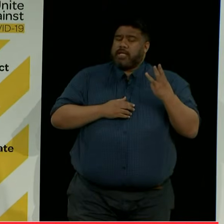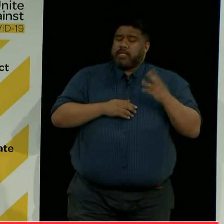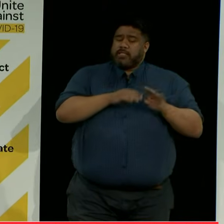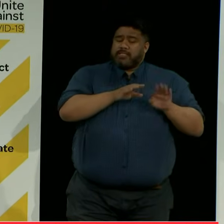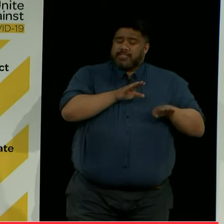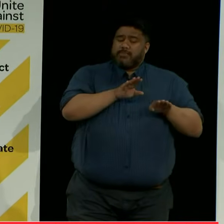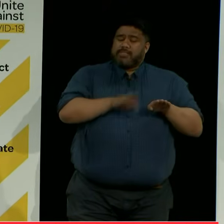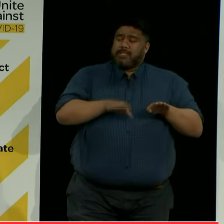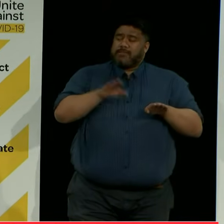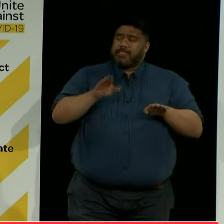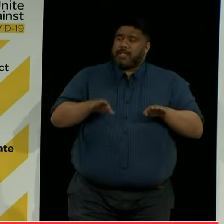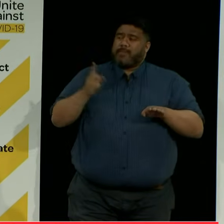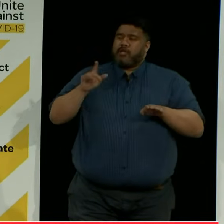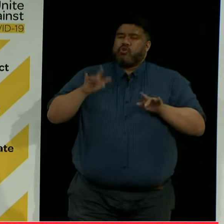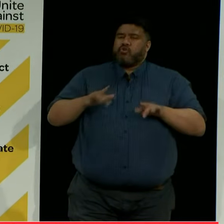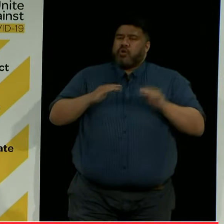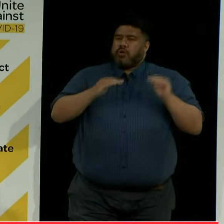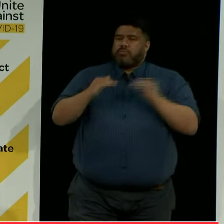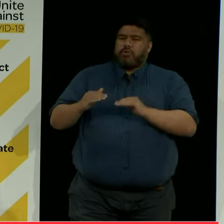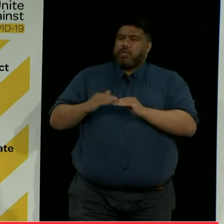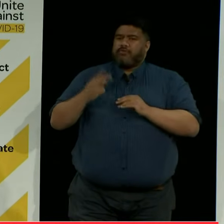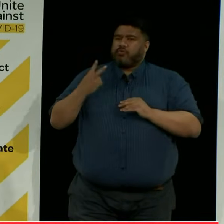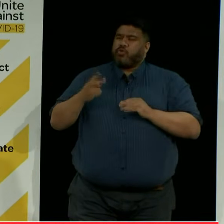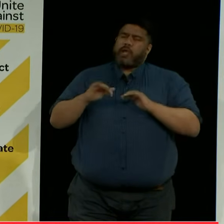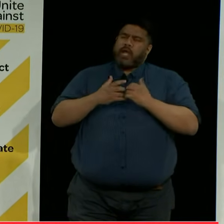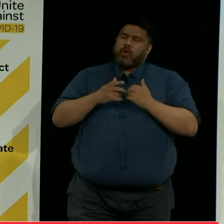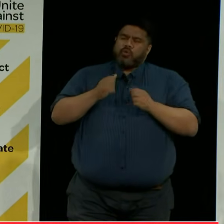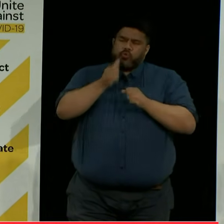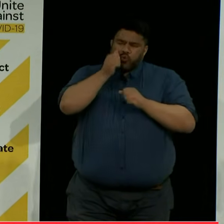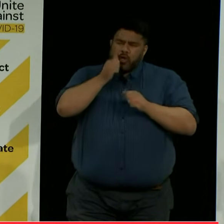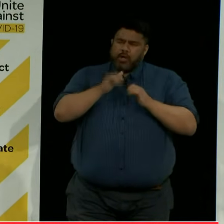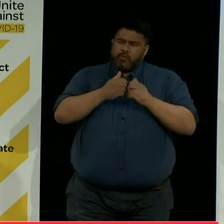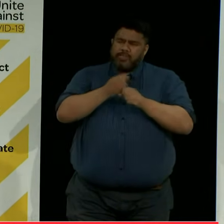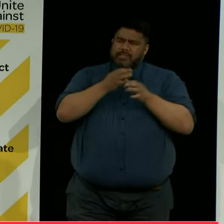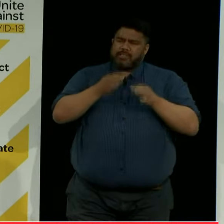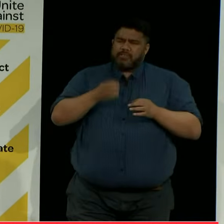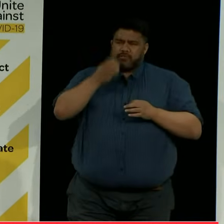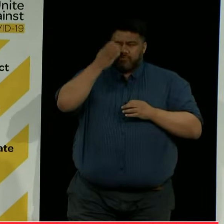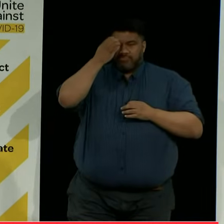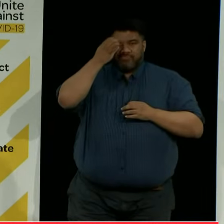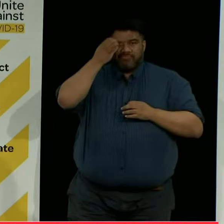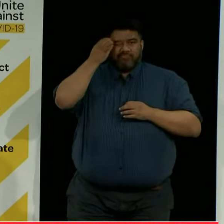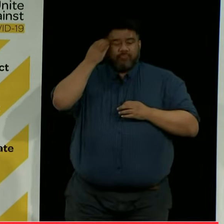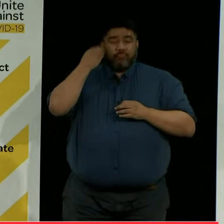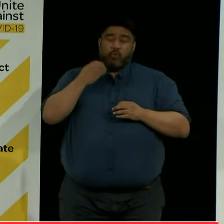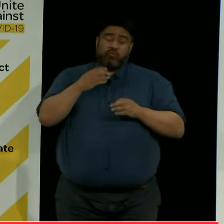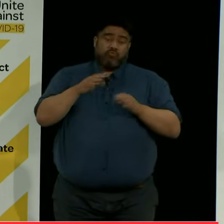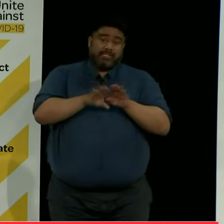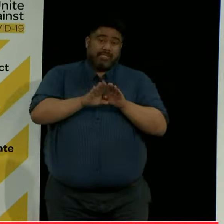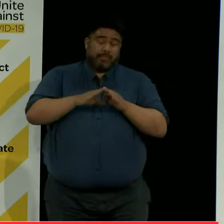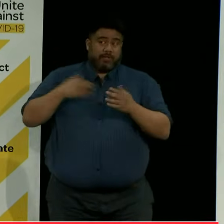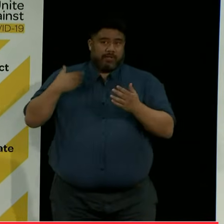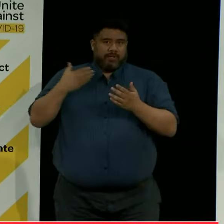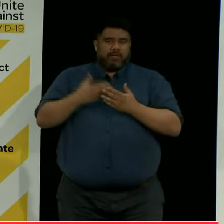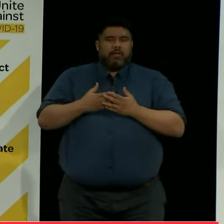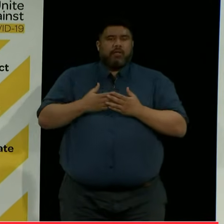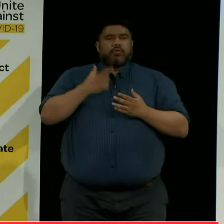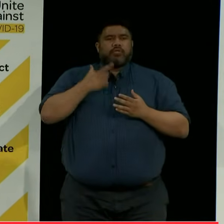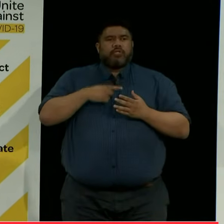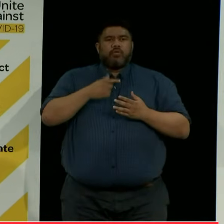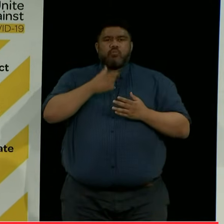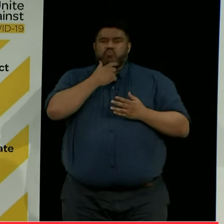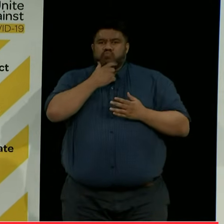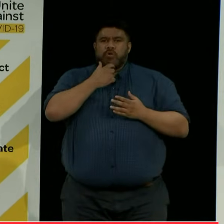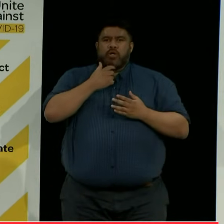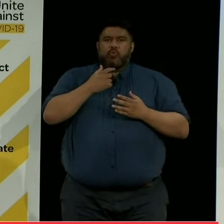know the drill with alert level. Yeah, so how similar. will you be applying We will, because it will be a combination of both looking at what's